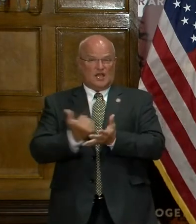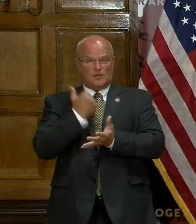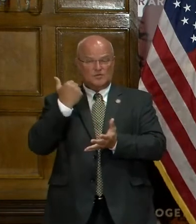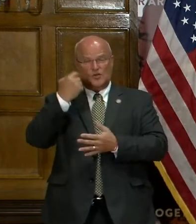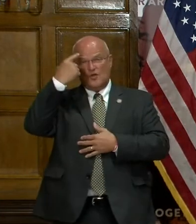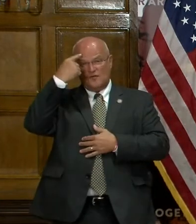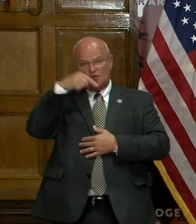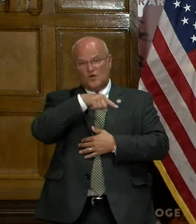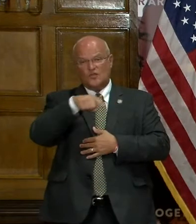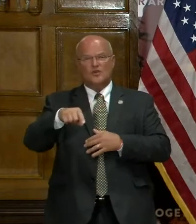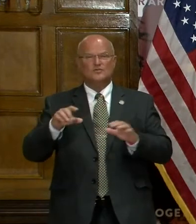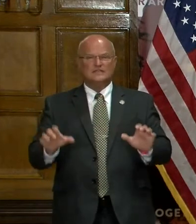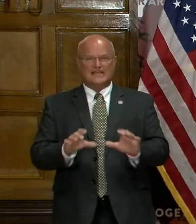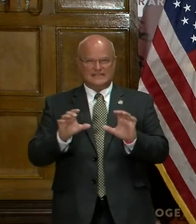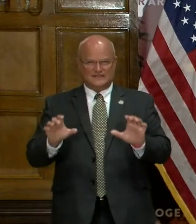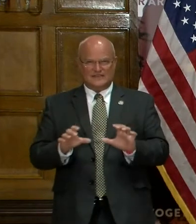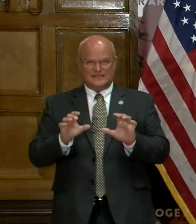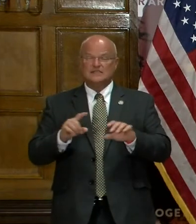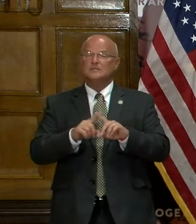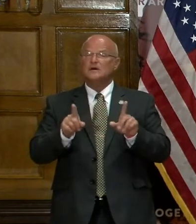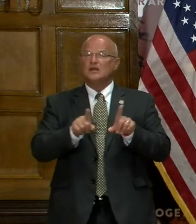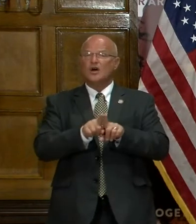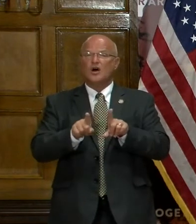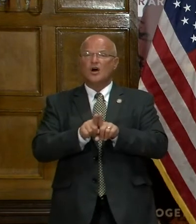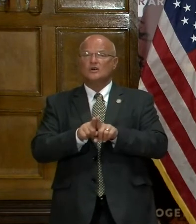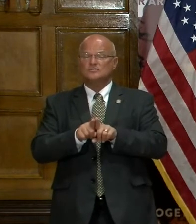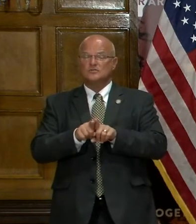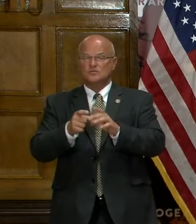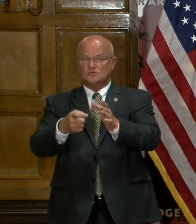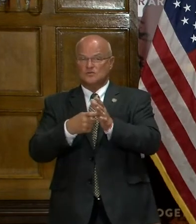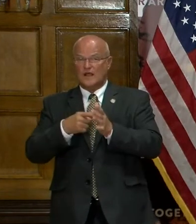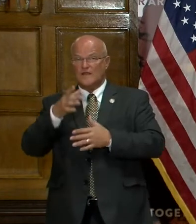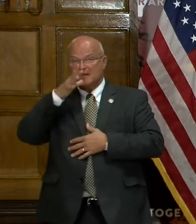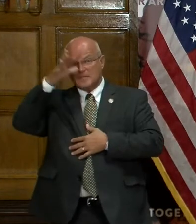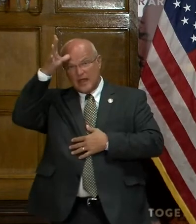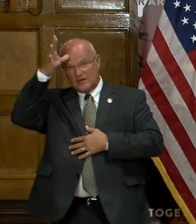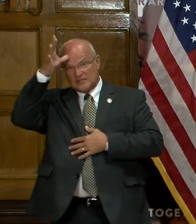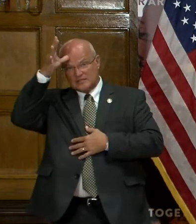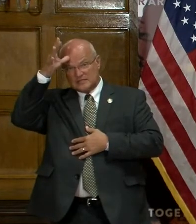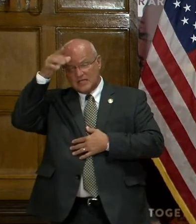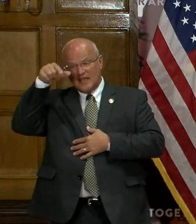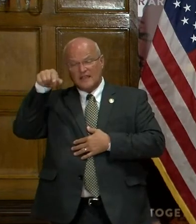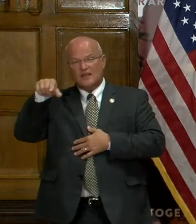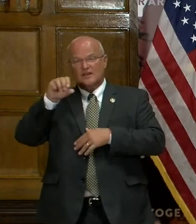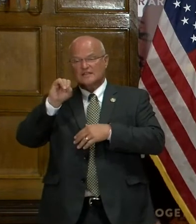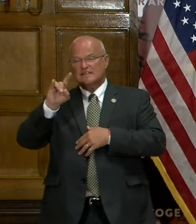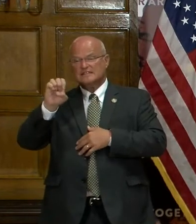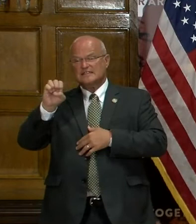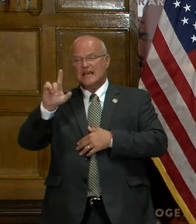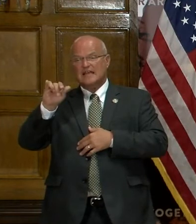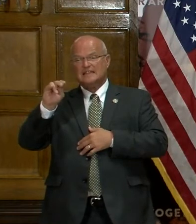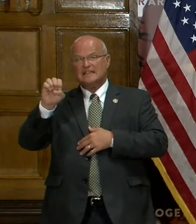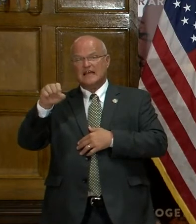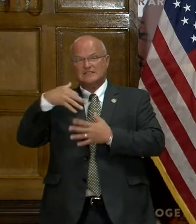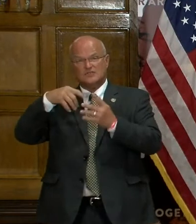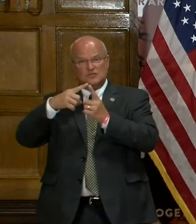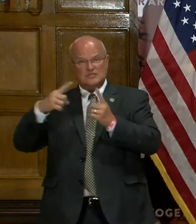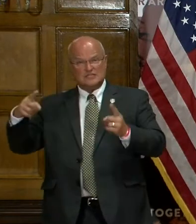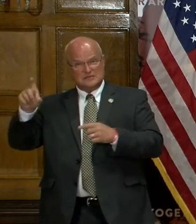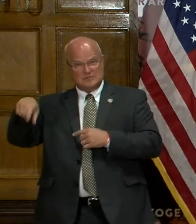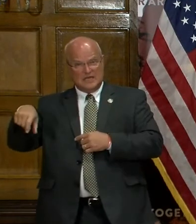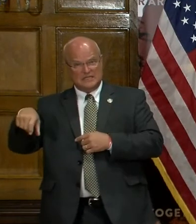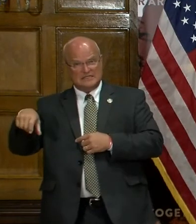opportunity for those activities. But it also takes the parents, because as they're on the sidelines, they've got to be socially